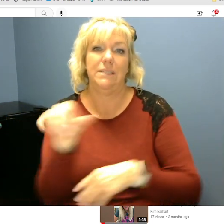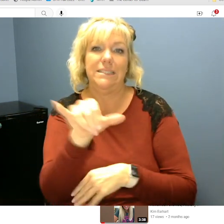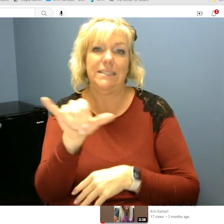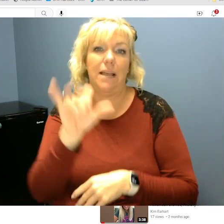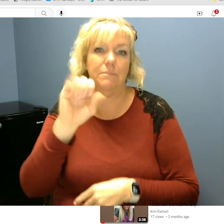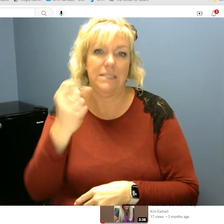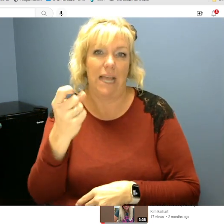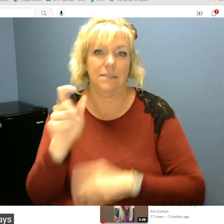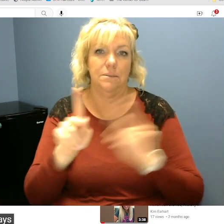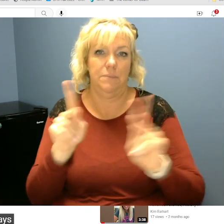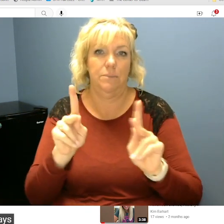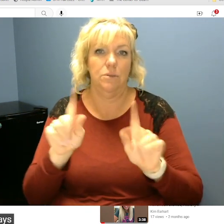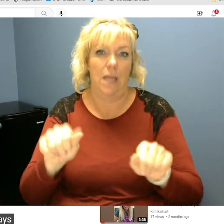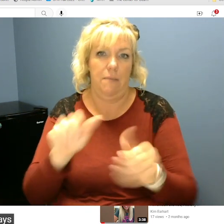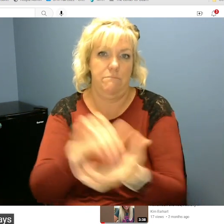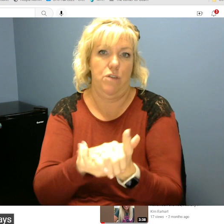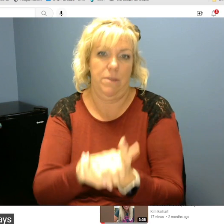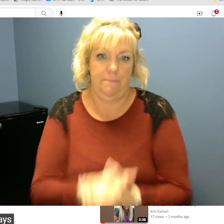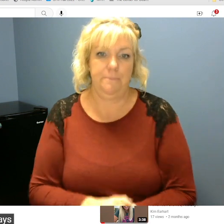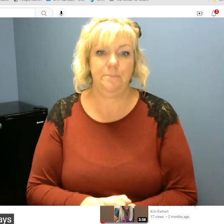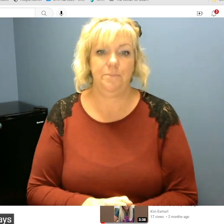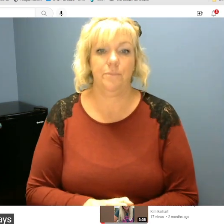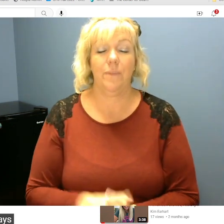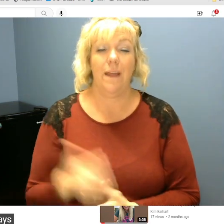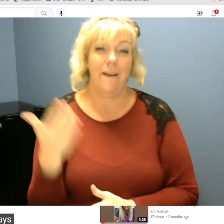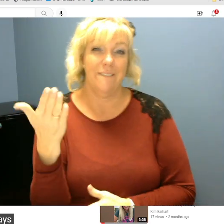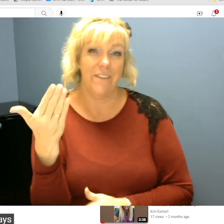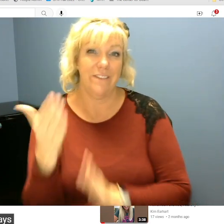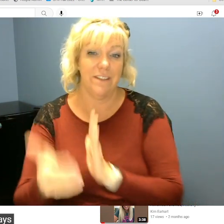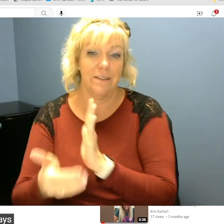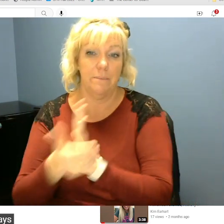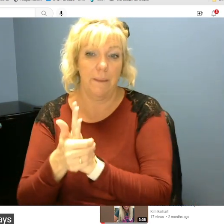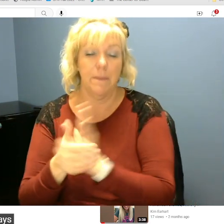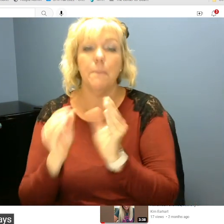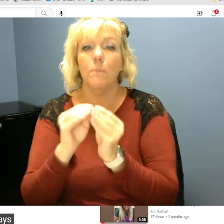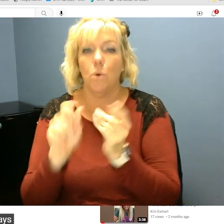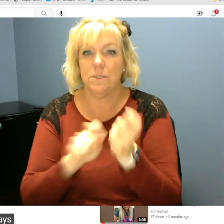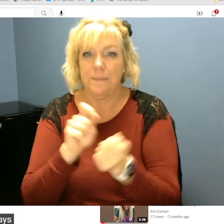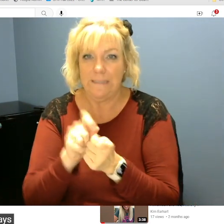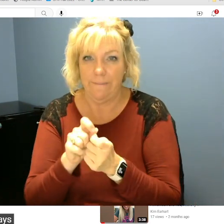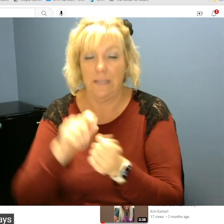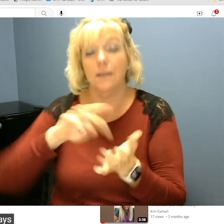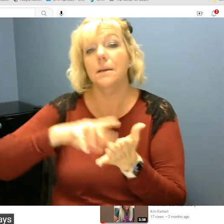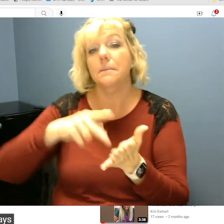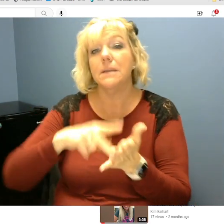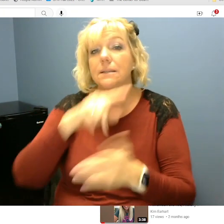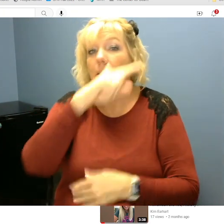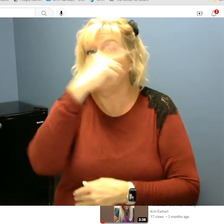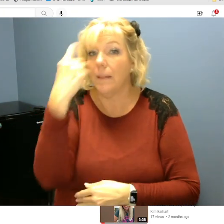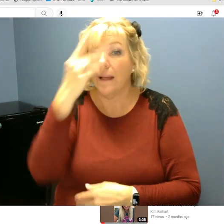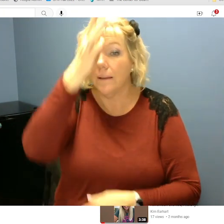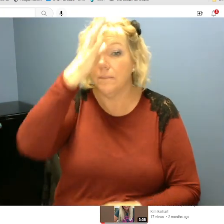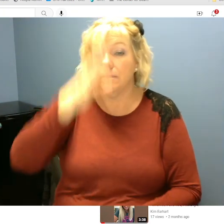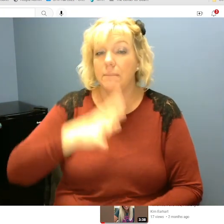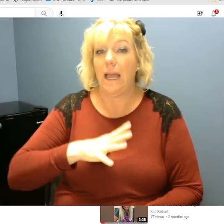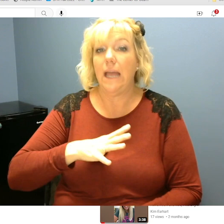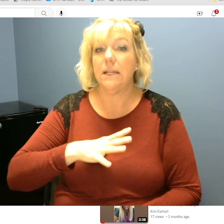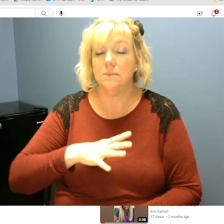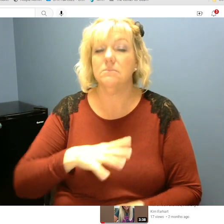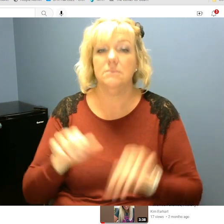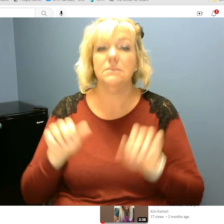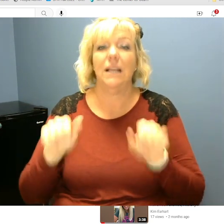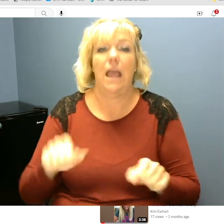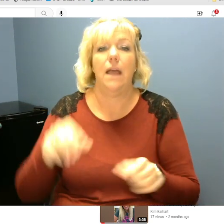marriage. 15th Amendment gets more specific and says you cannot deny black people, black men, the right to